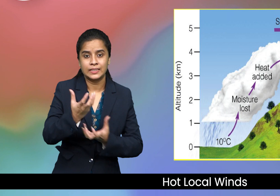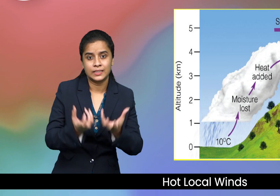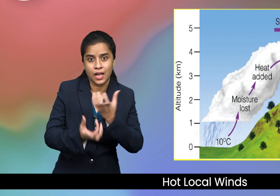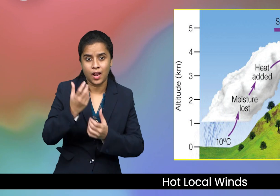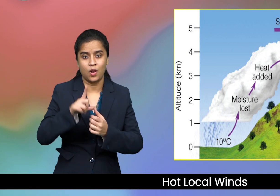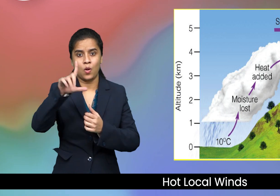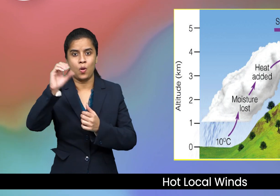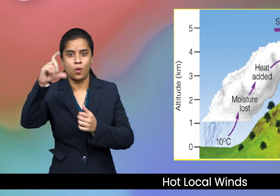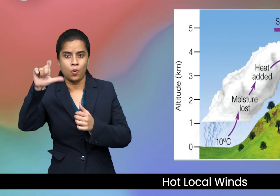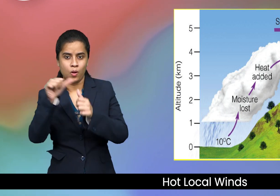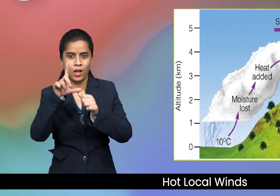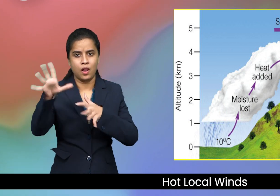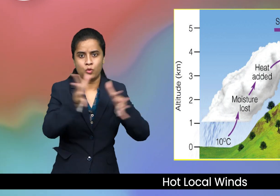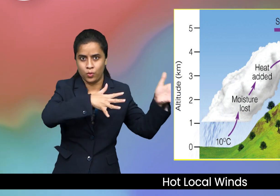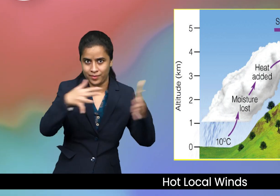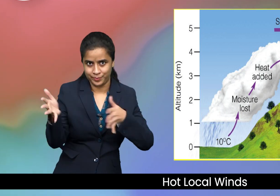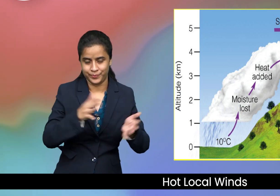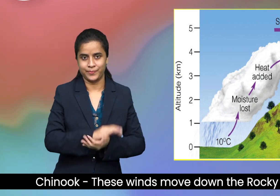Hot local winds.